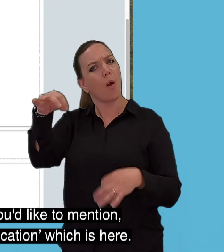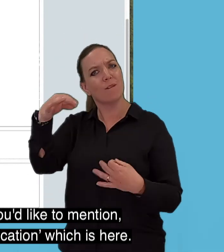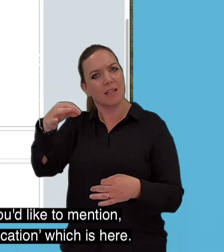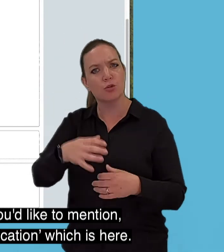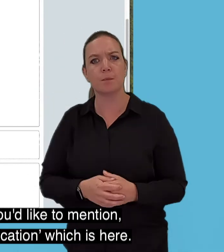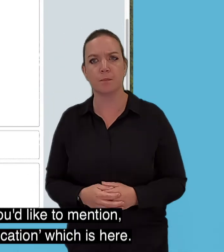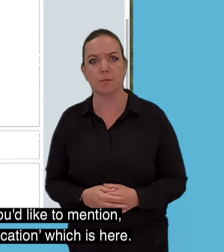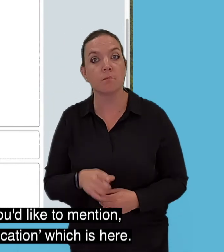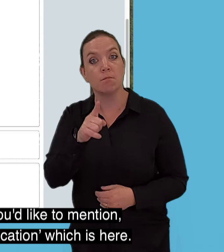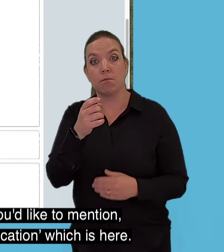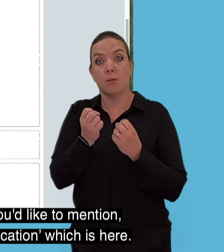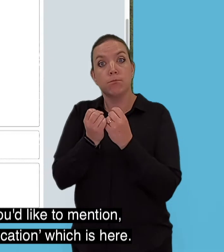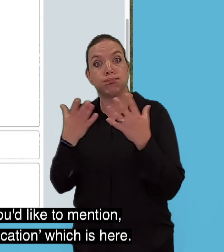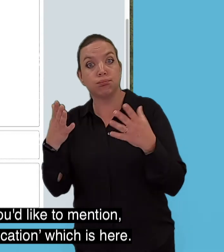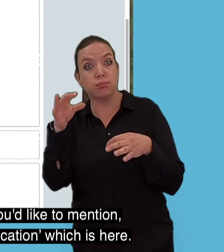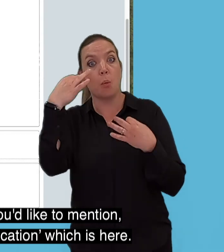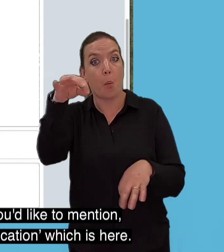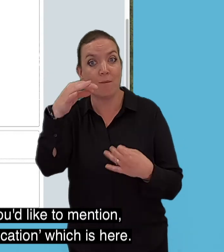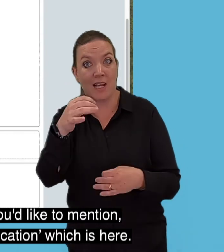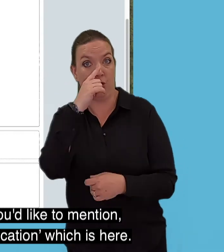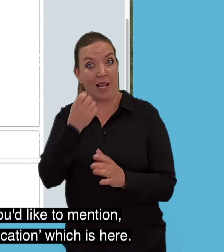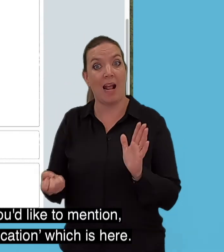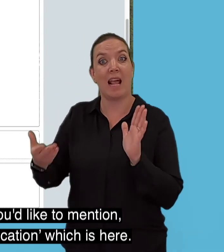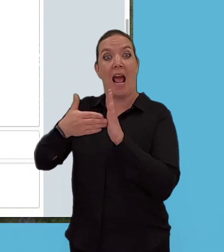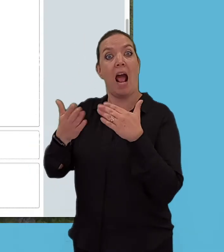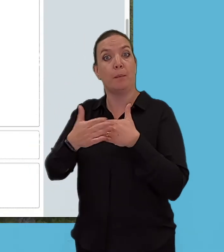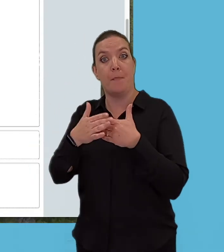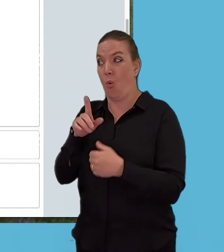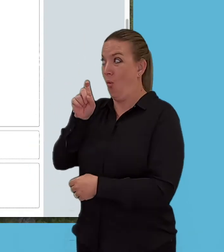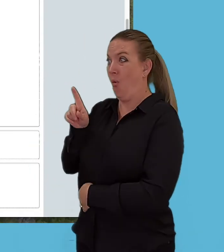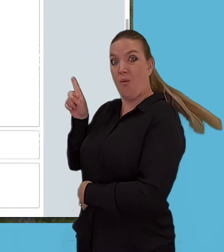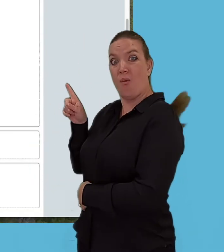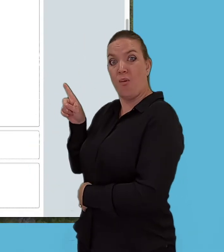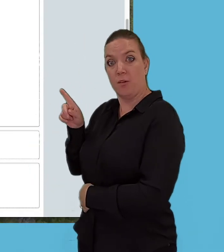can add more by selecting Add Qualification, which is here.